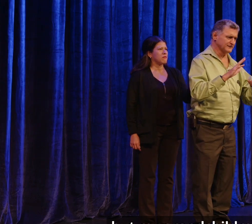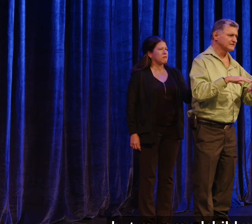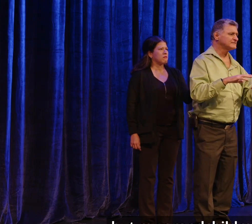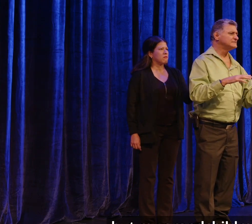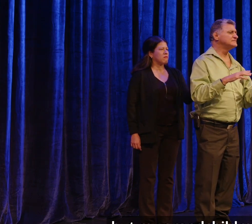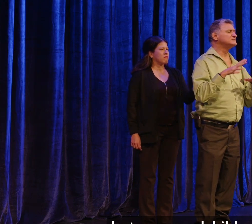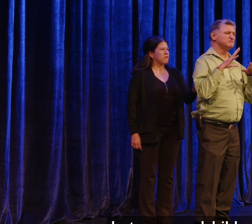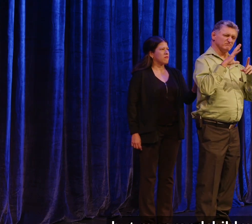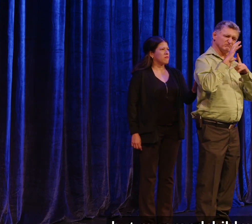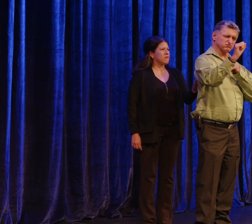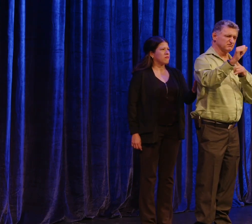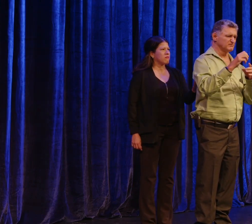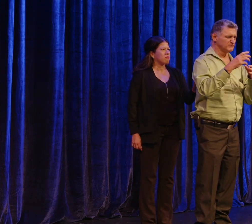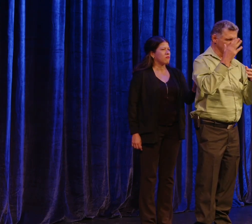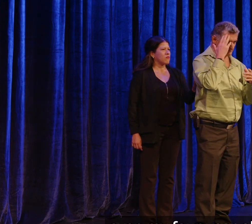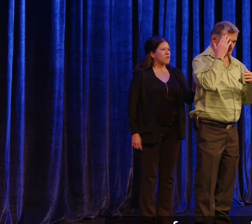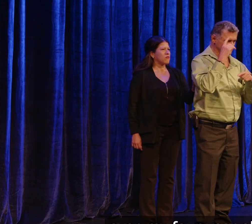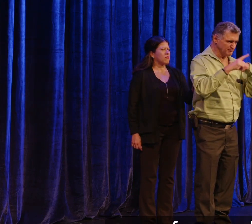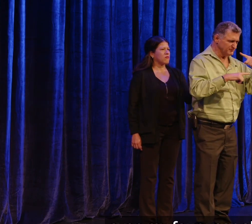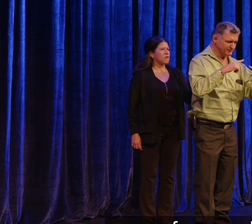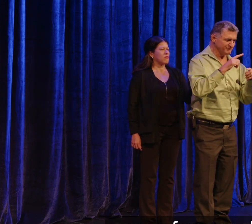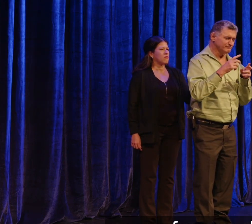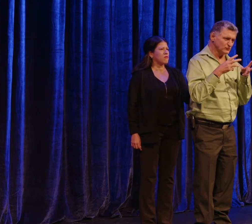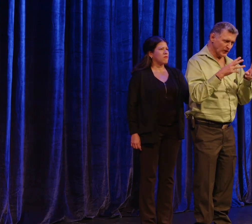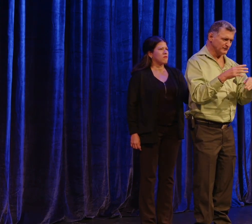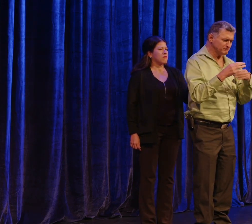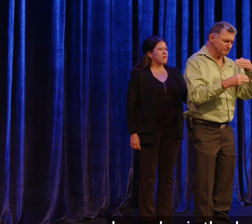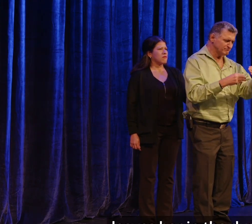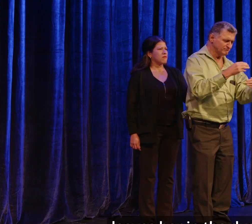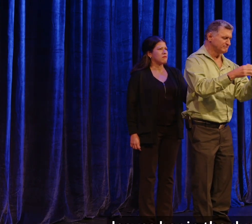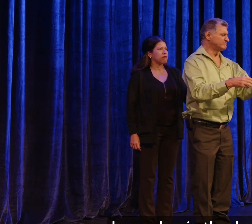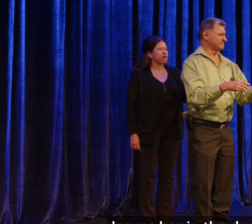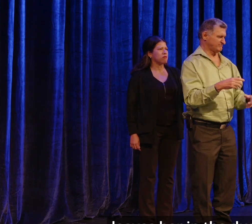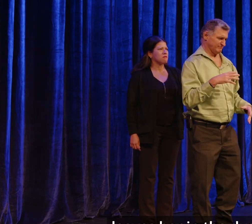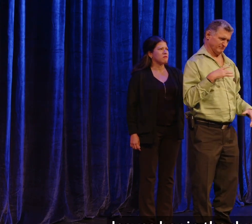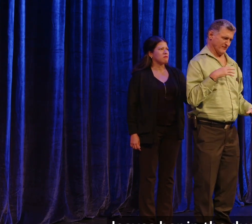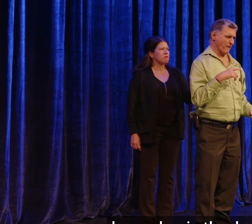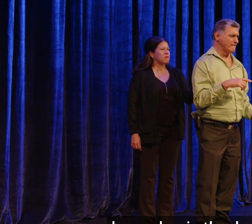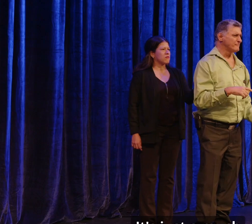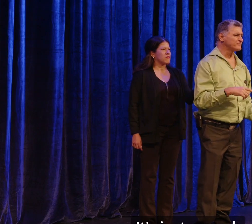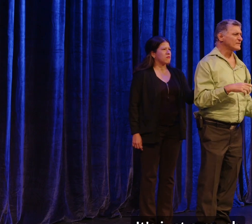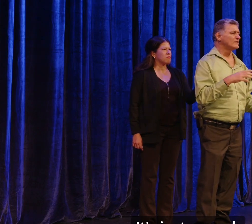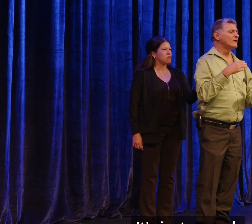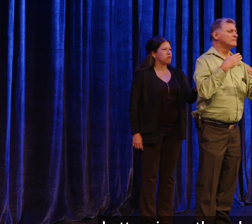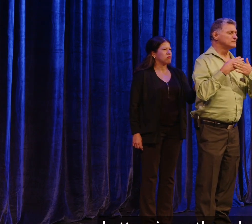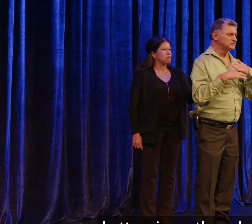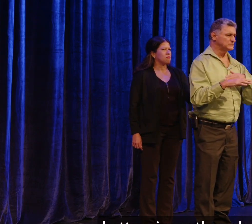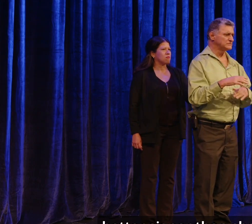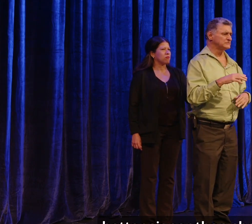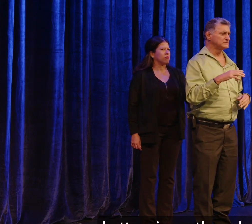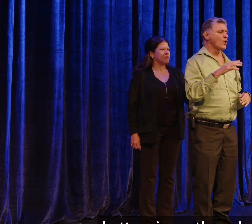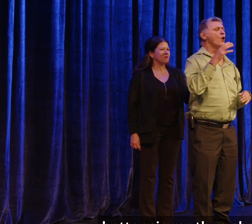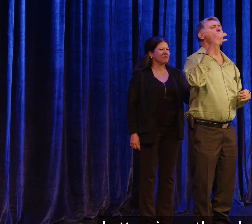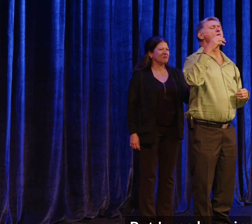my grandchildren, even my 4-year-old, leaves her in the dust, is just a much better signer than she is. But